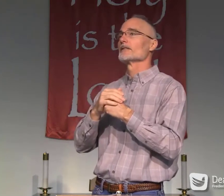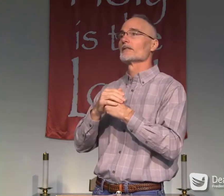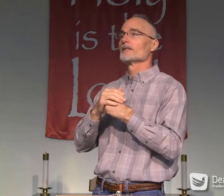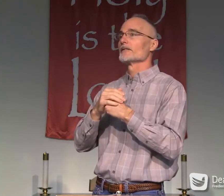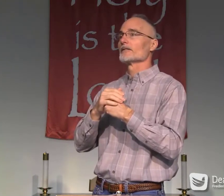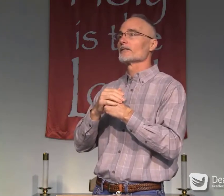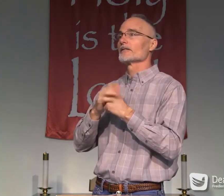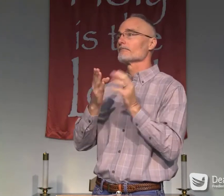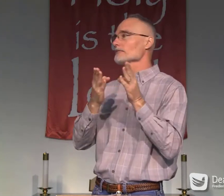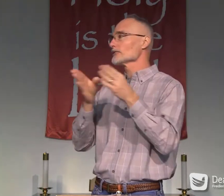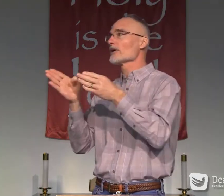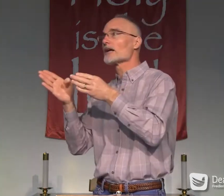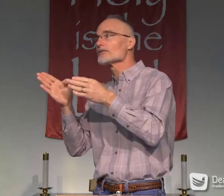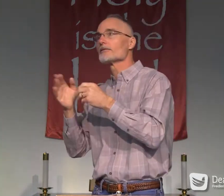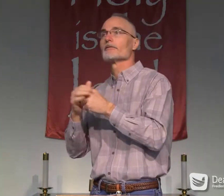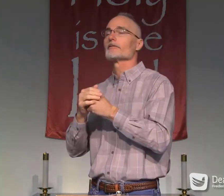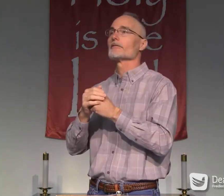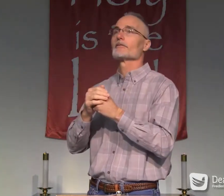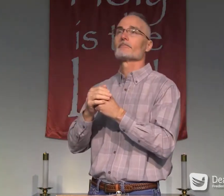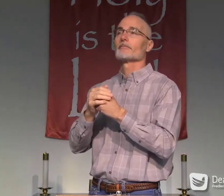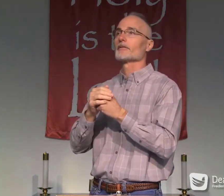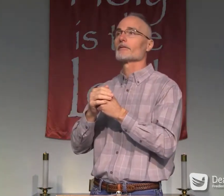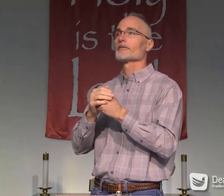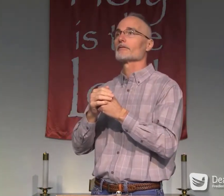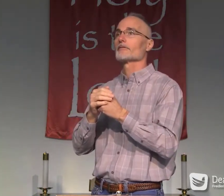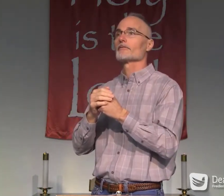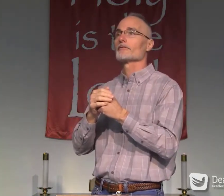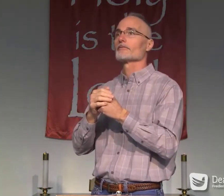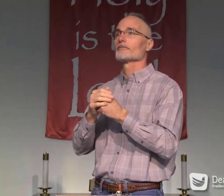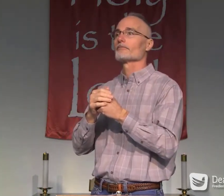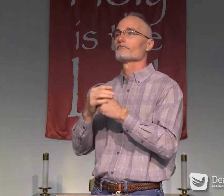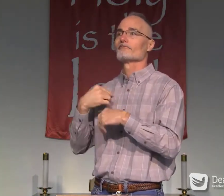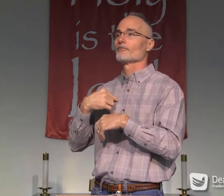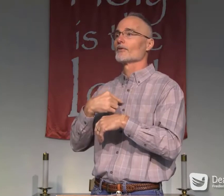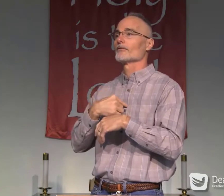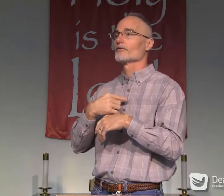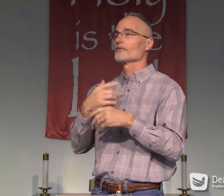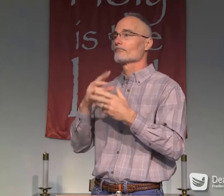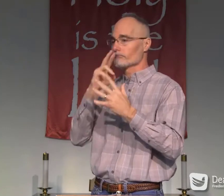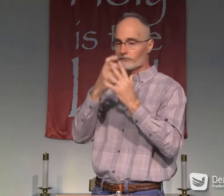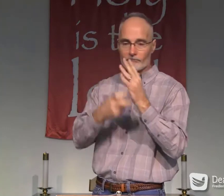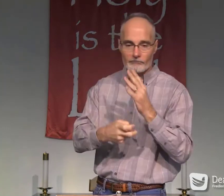We've allowed the busyness, the distractions.